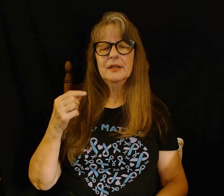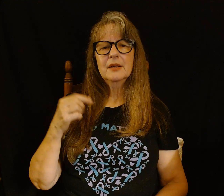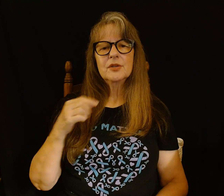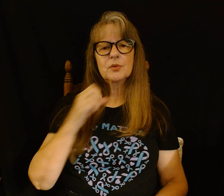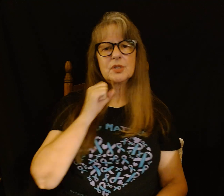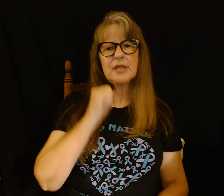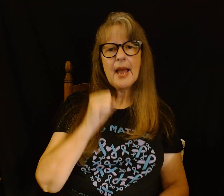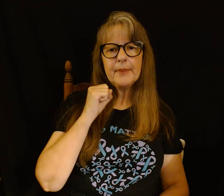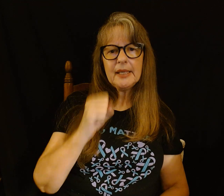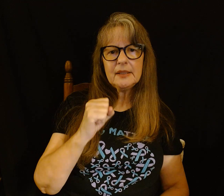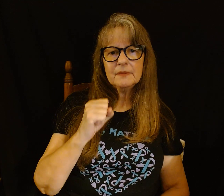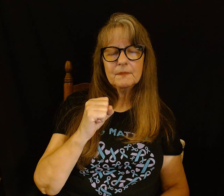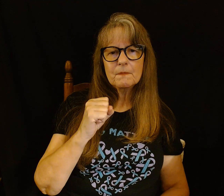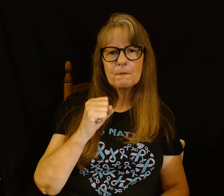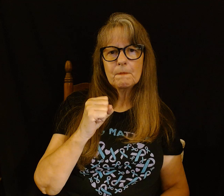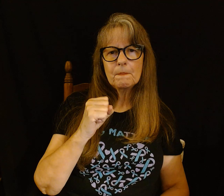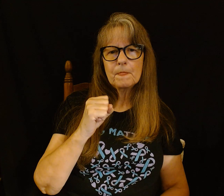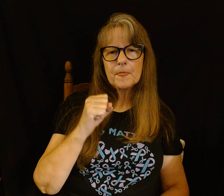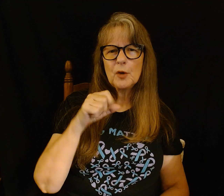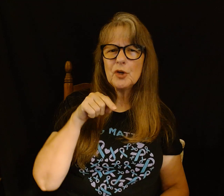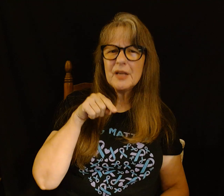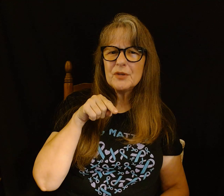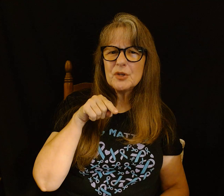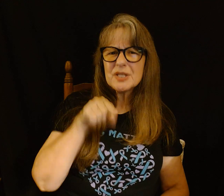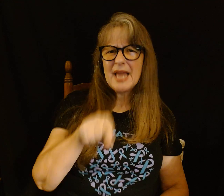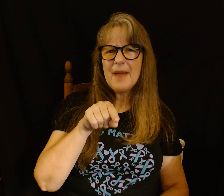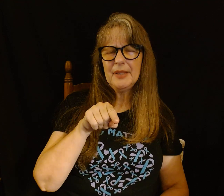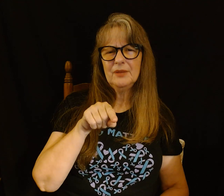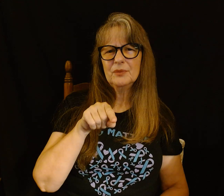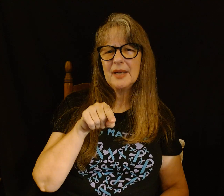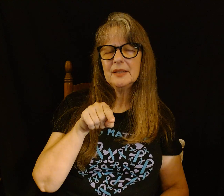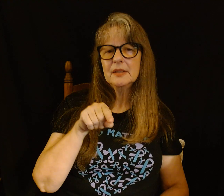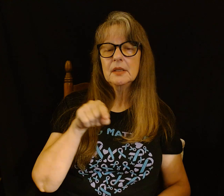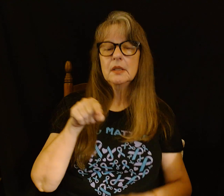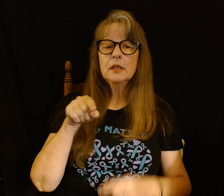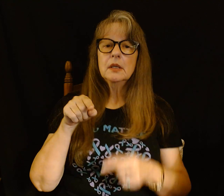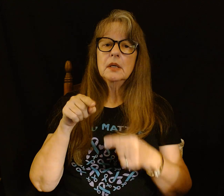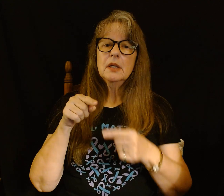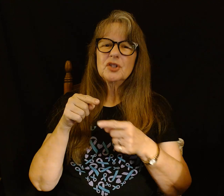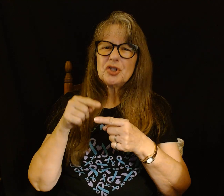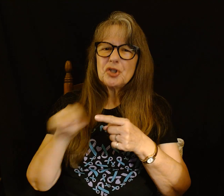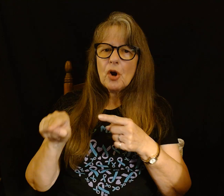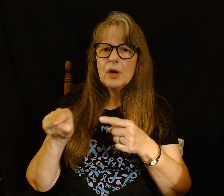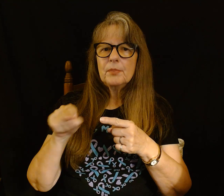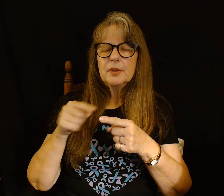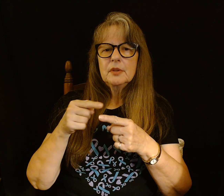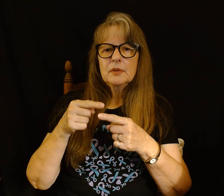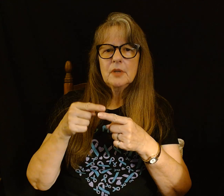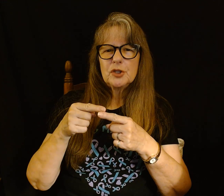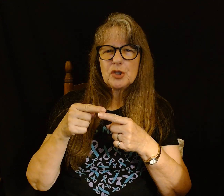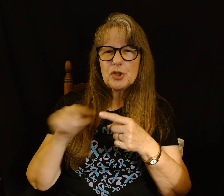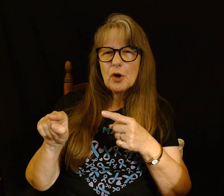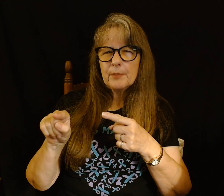So stabbing, you could even do stabbing, right? Sharp, sharp